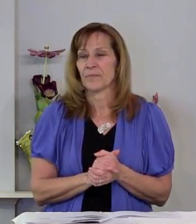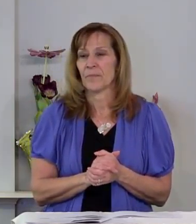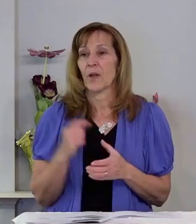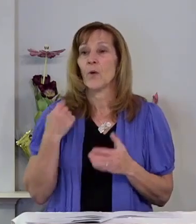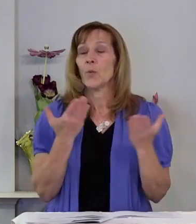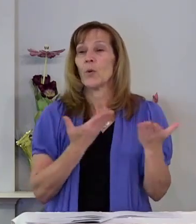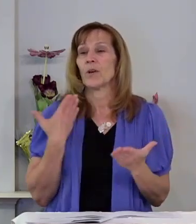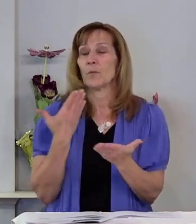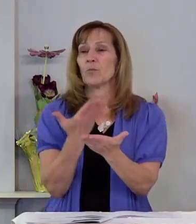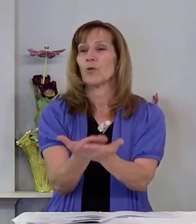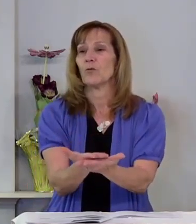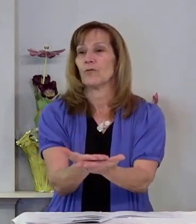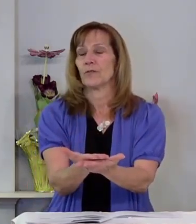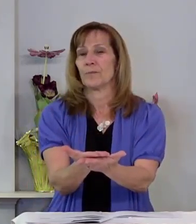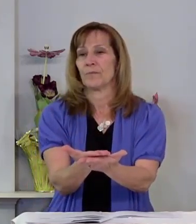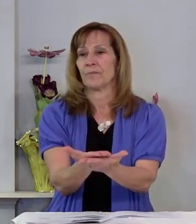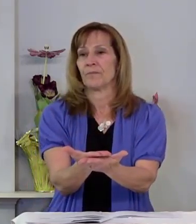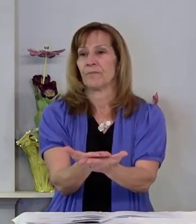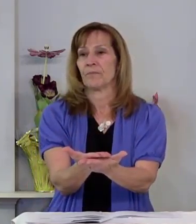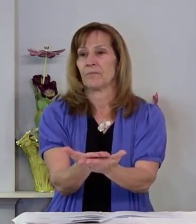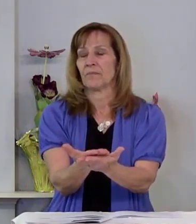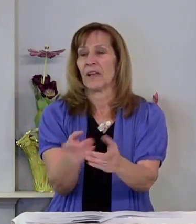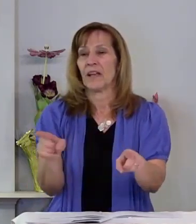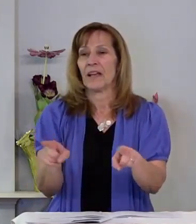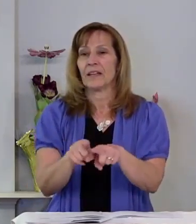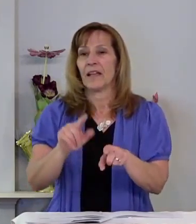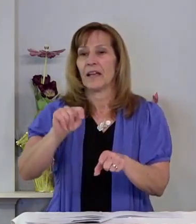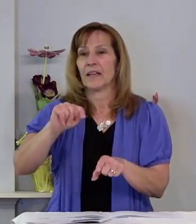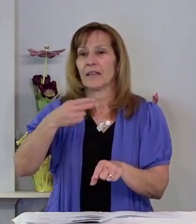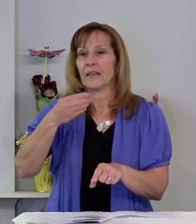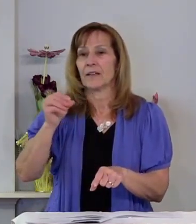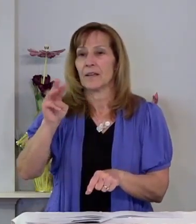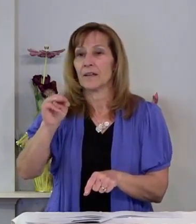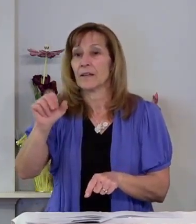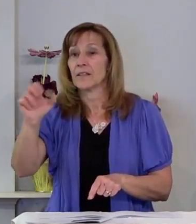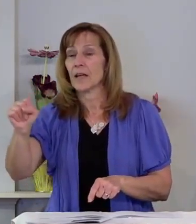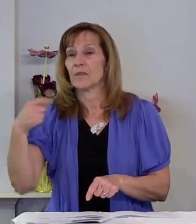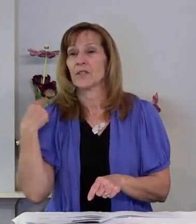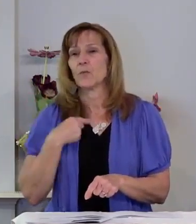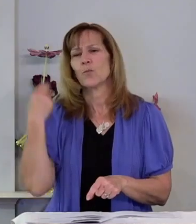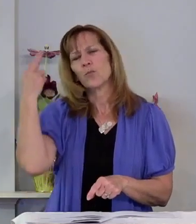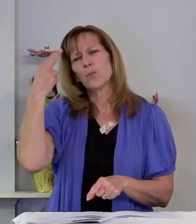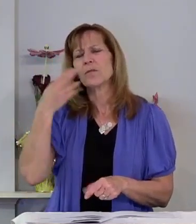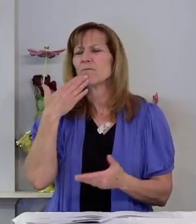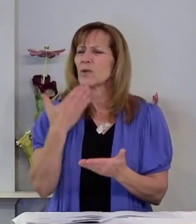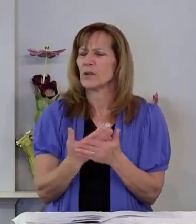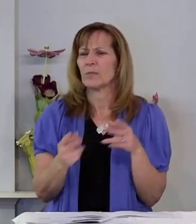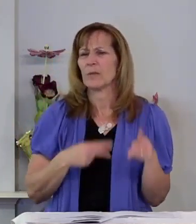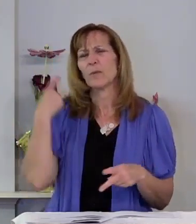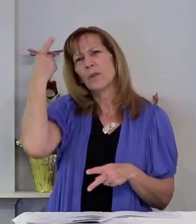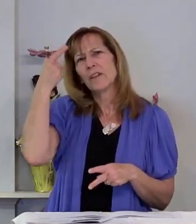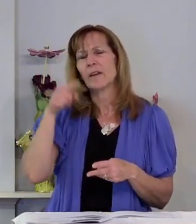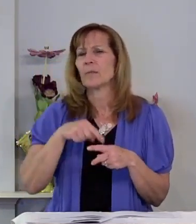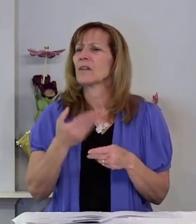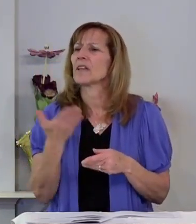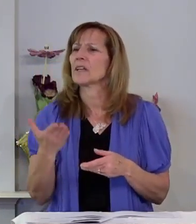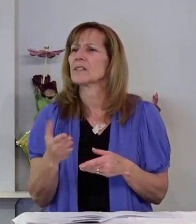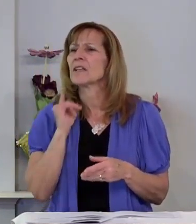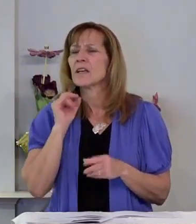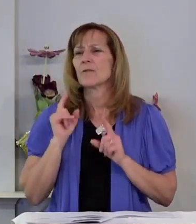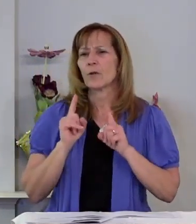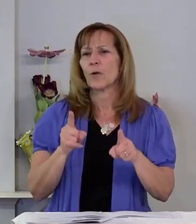We want proof. Like Thomas, we're reasonable people. If